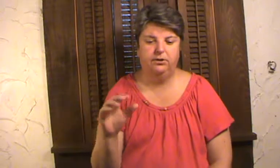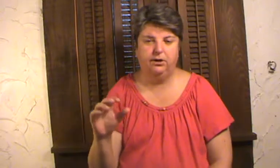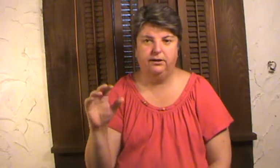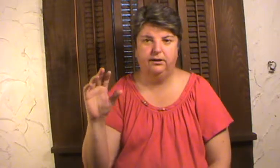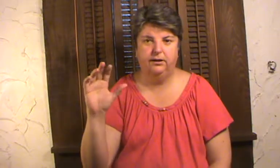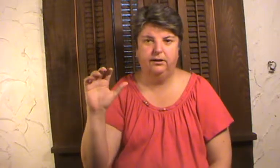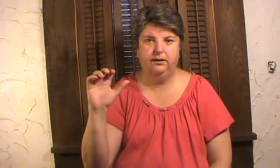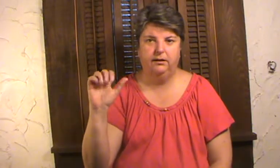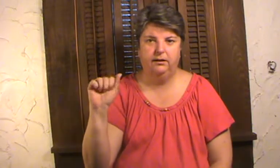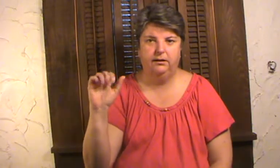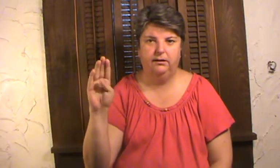start.